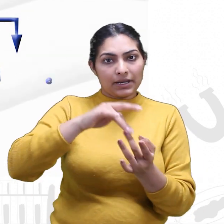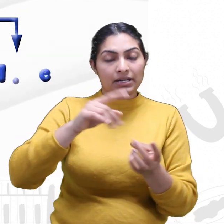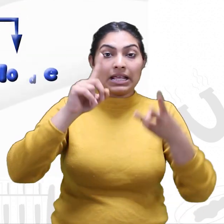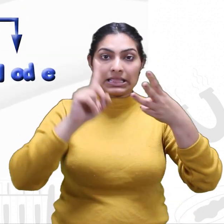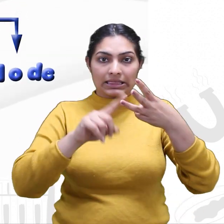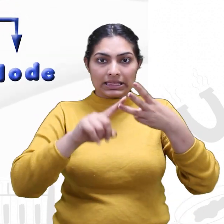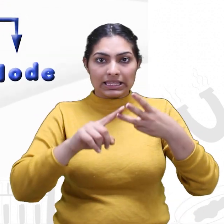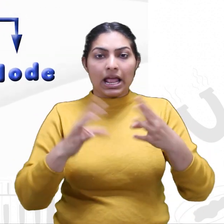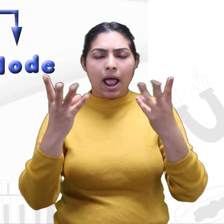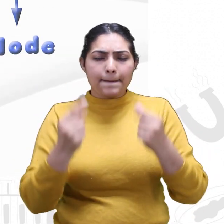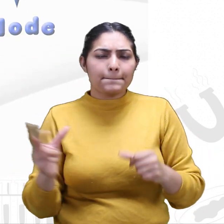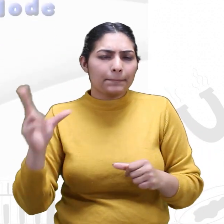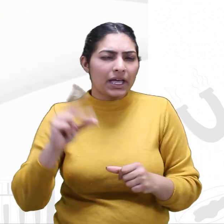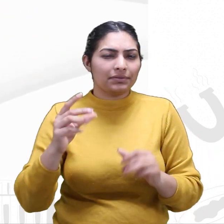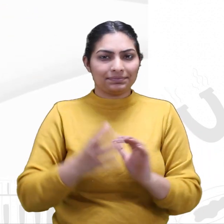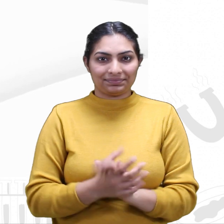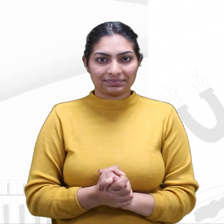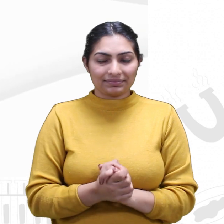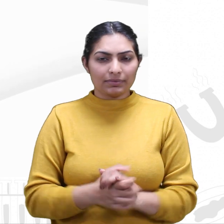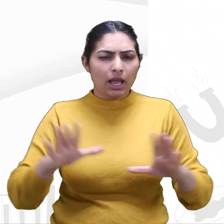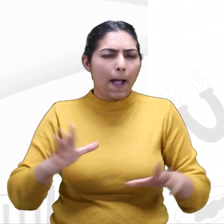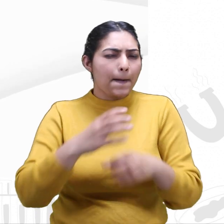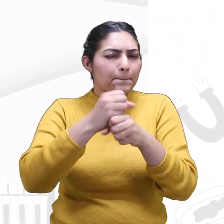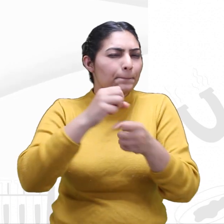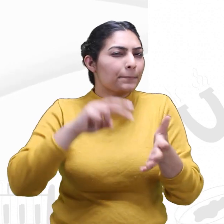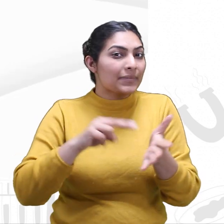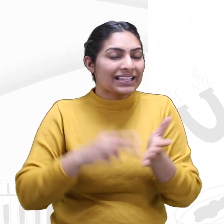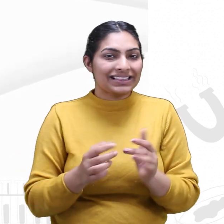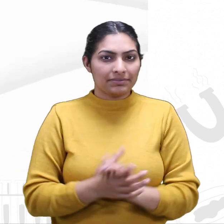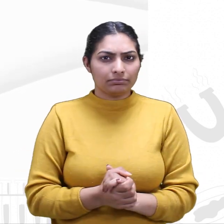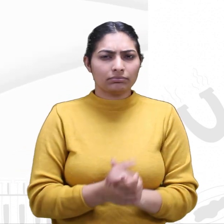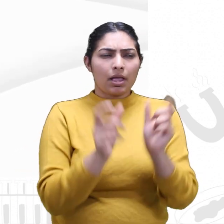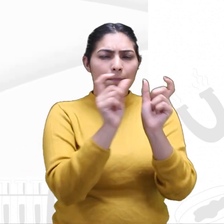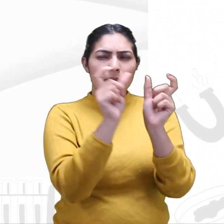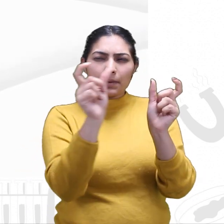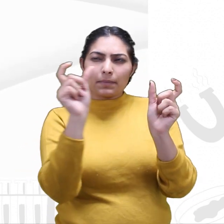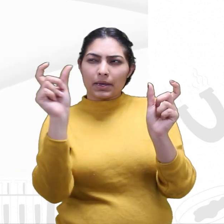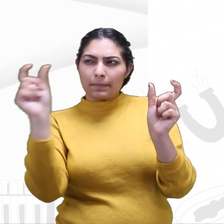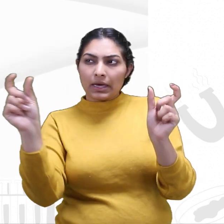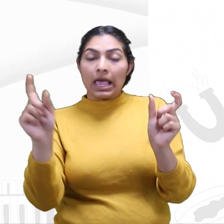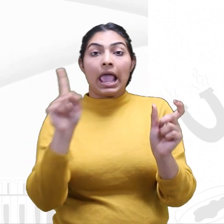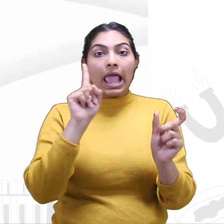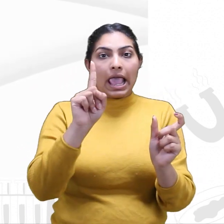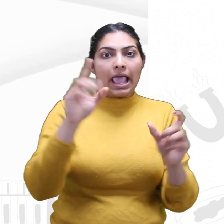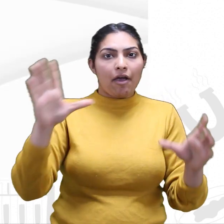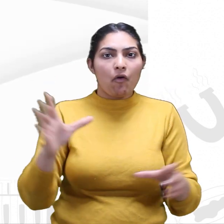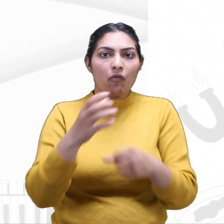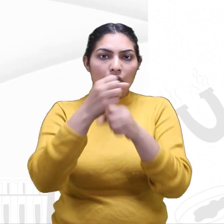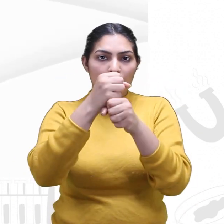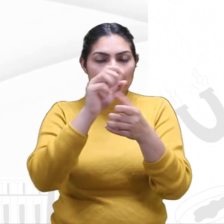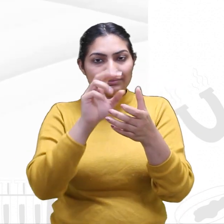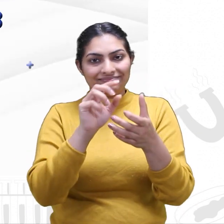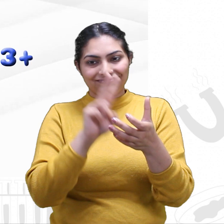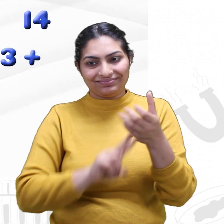median, and mode. Mean. It's like the normal or average number we get when we add up all